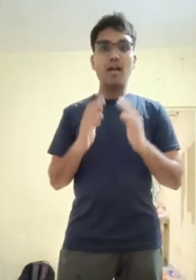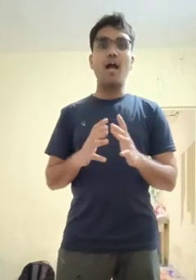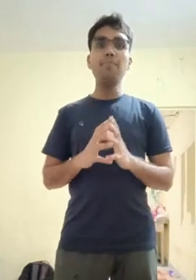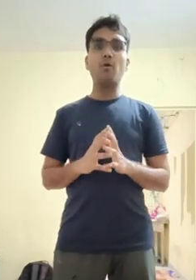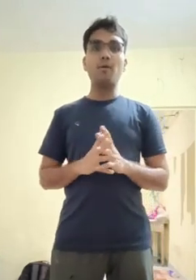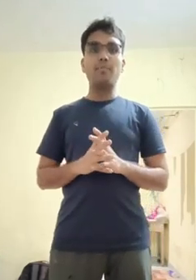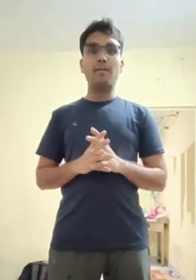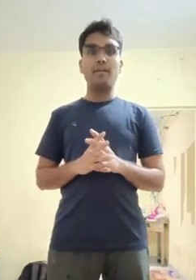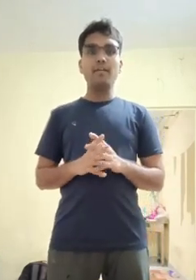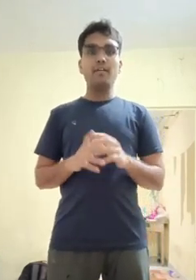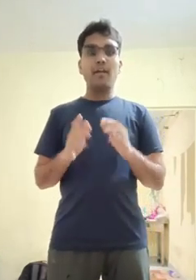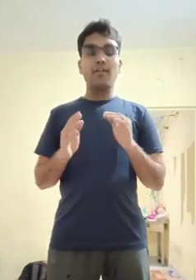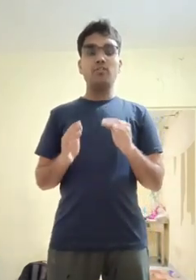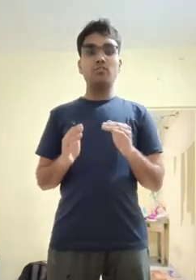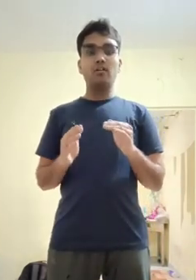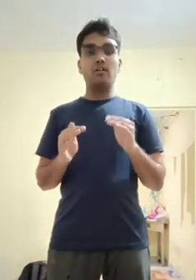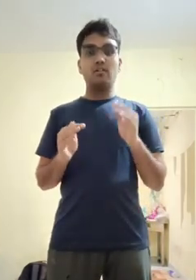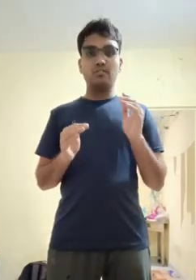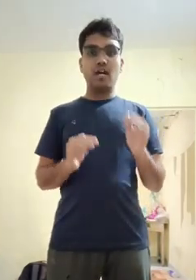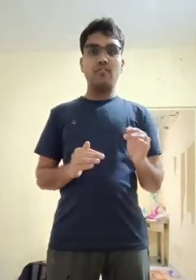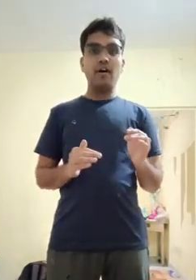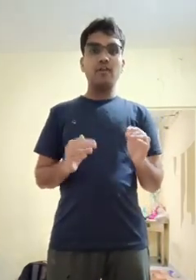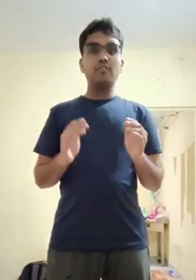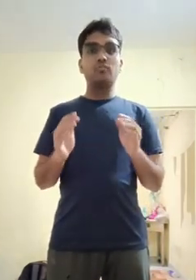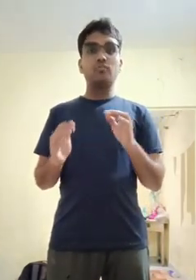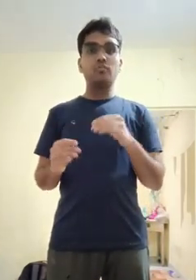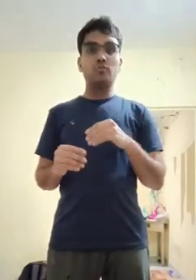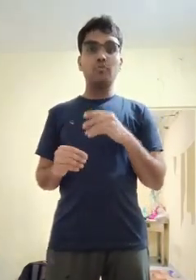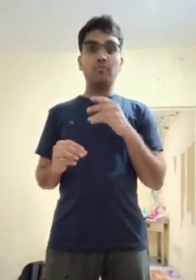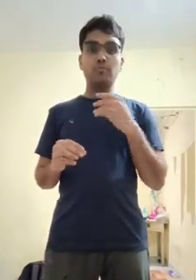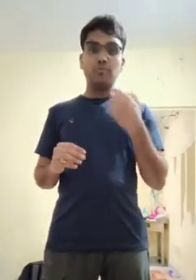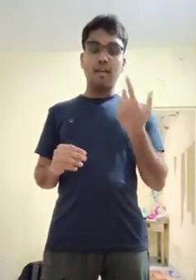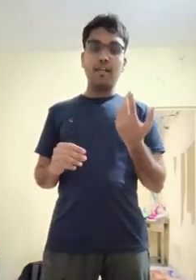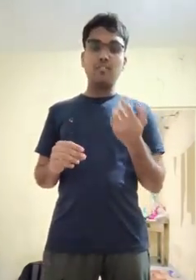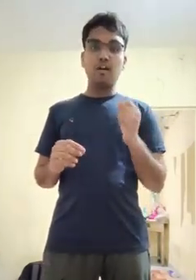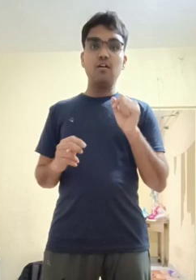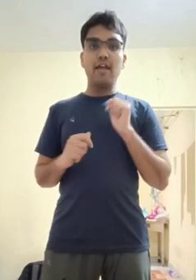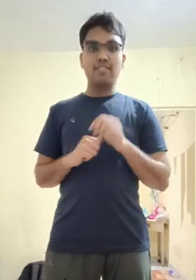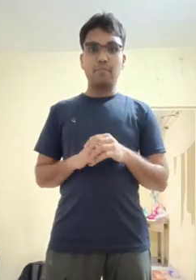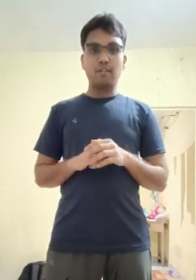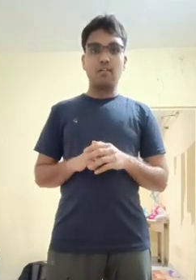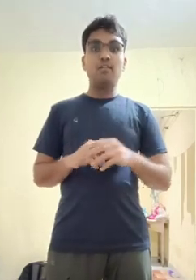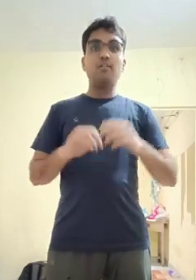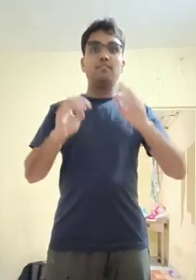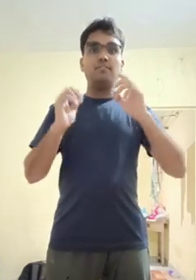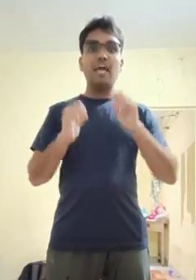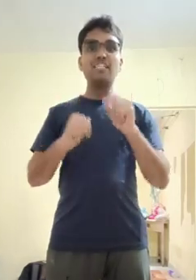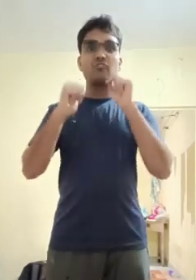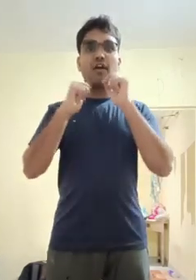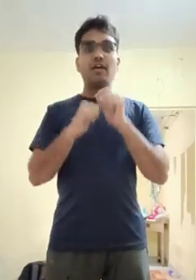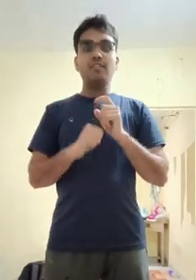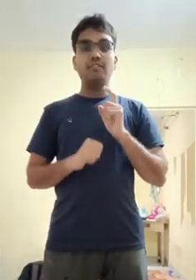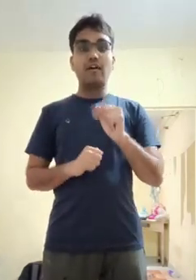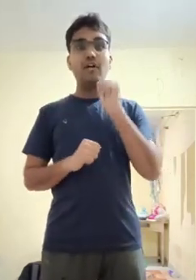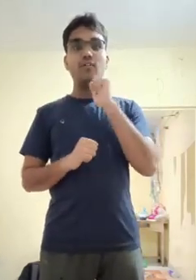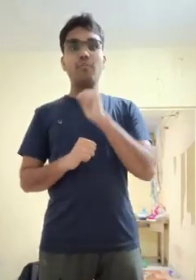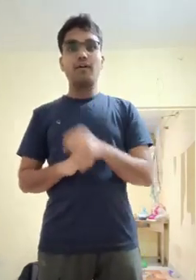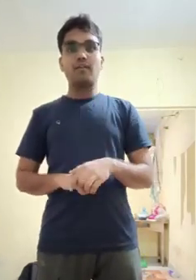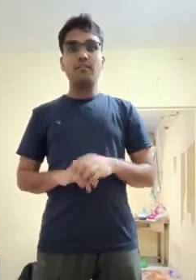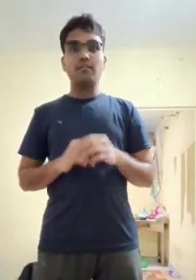high probability into Java to rise a exception. That's why Java developer made